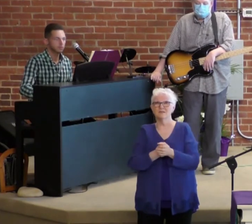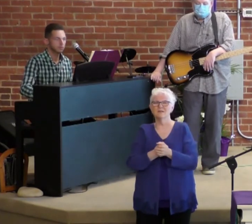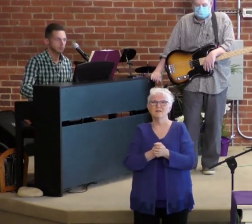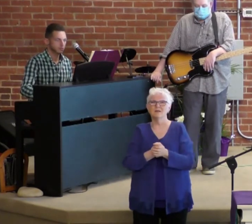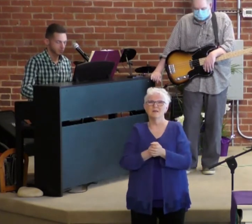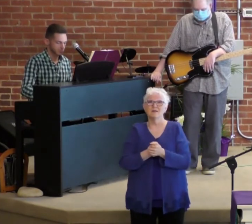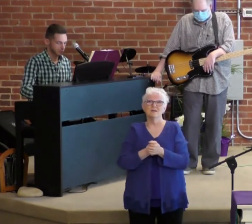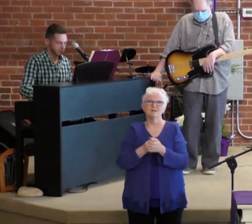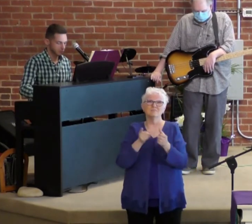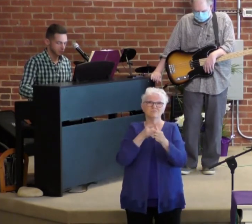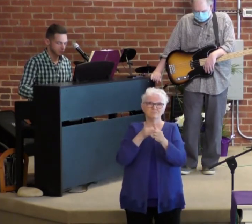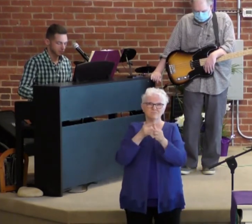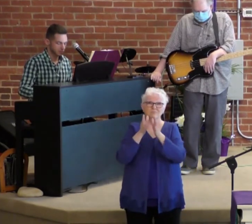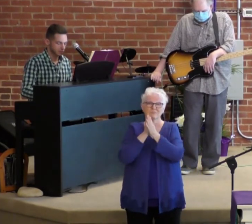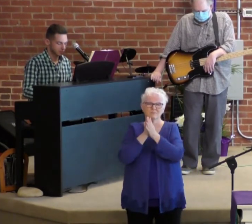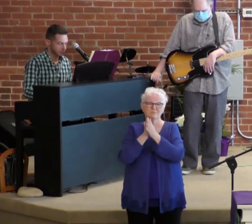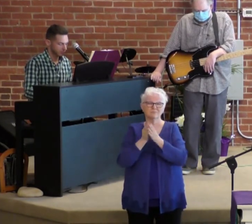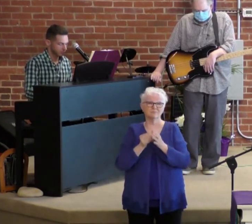prayer. And